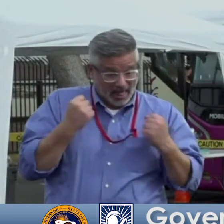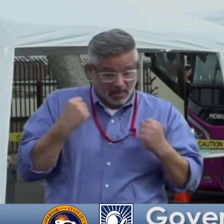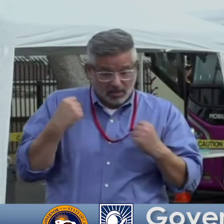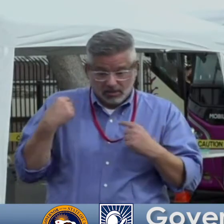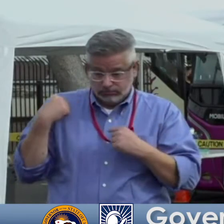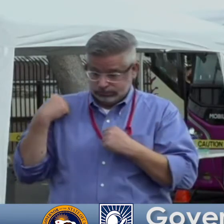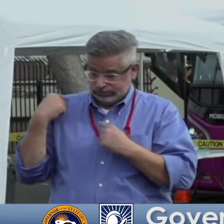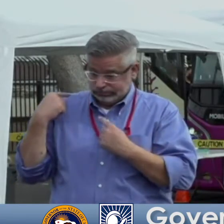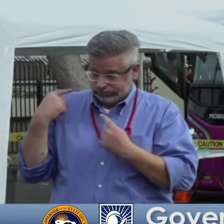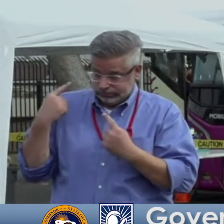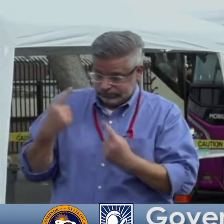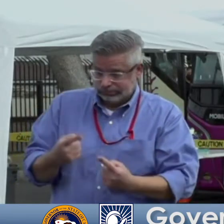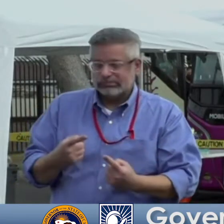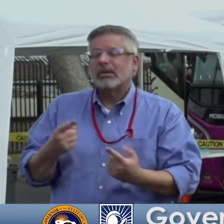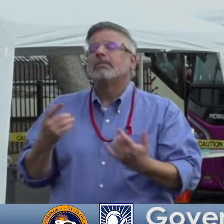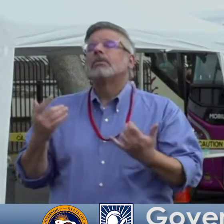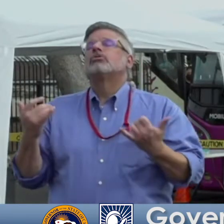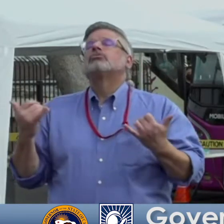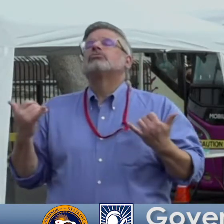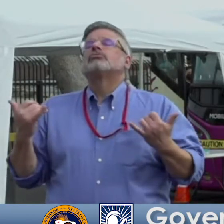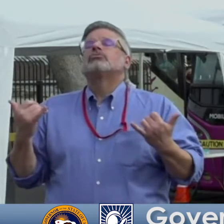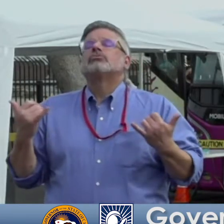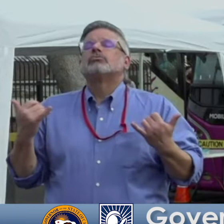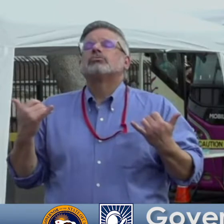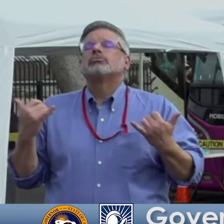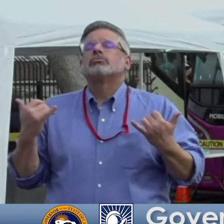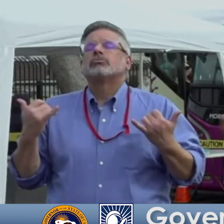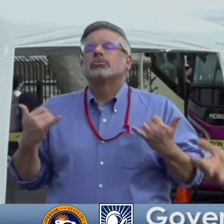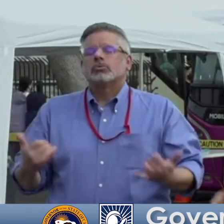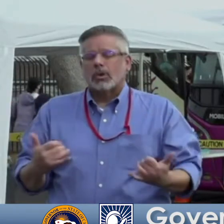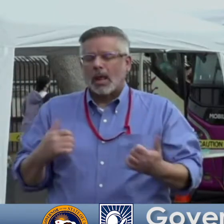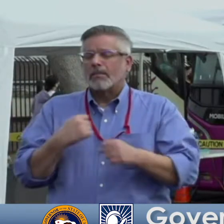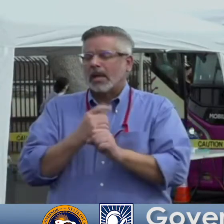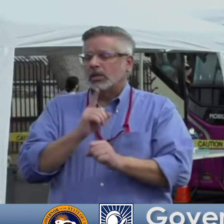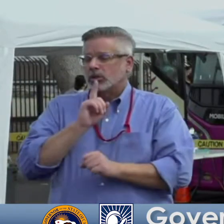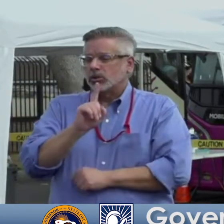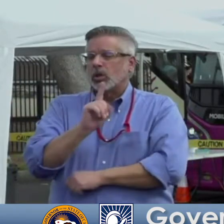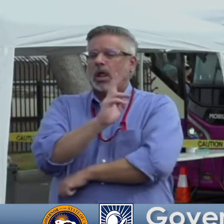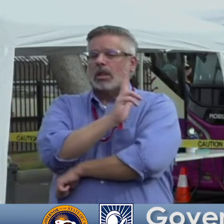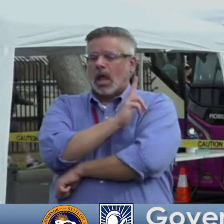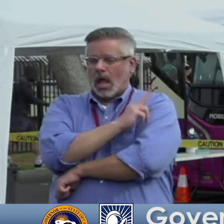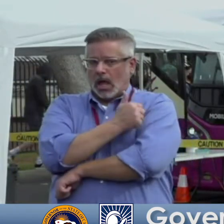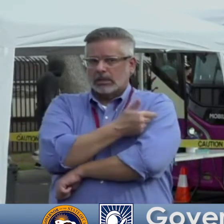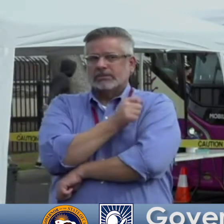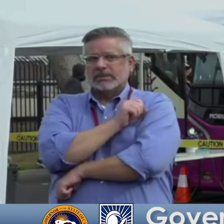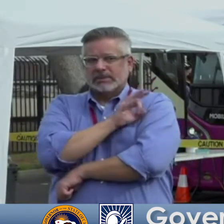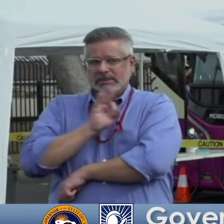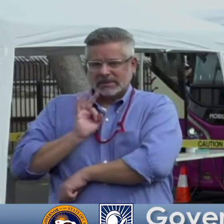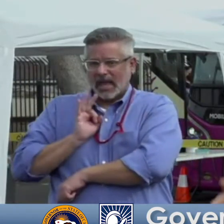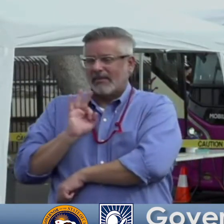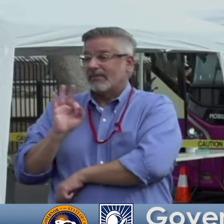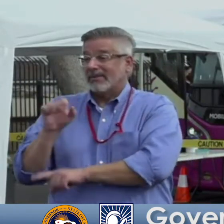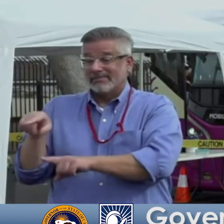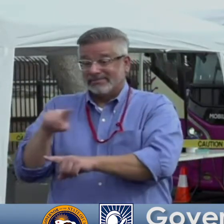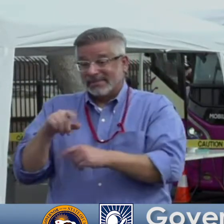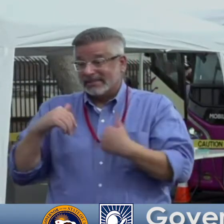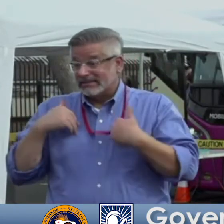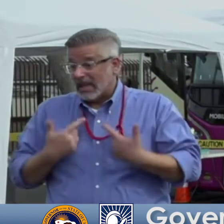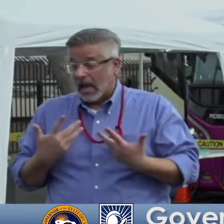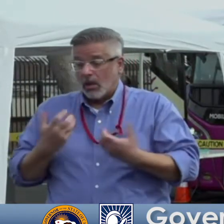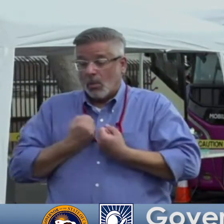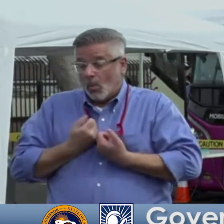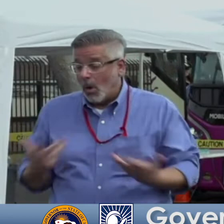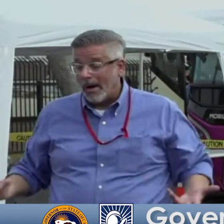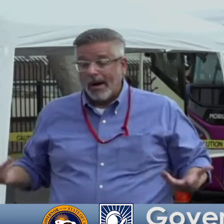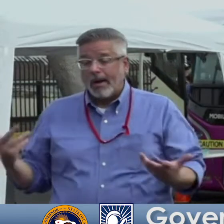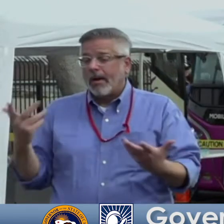to think through. But right now, we're laser focused on making sure those hospitals, those staff that are weary, those staff that are tired, have